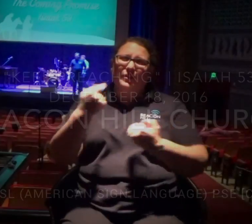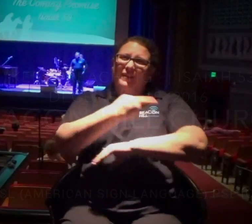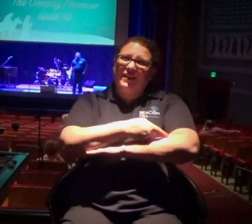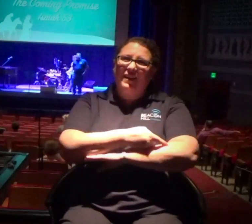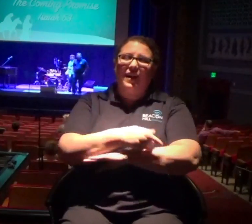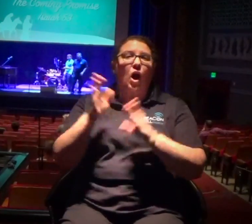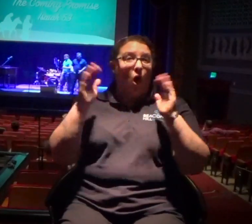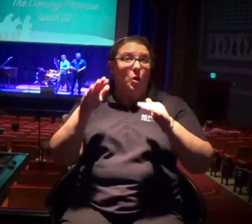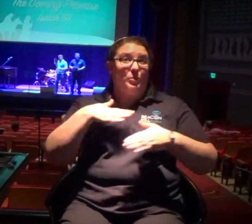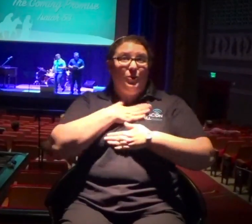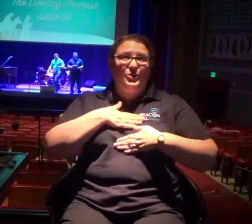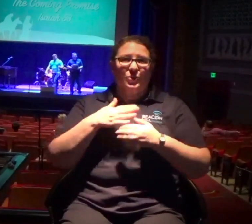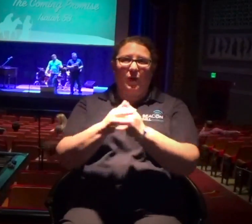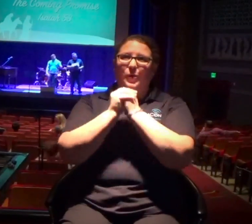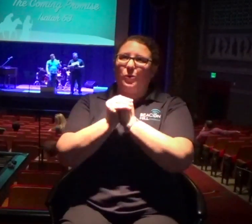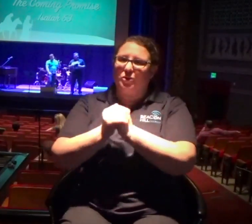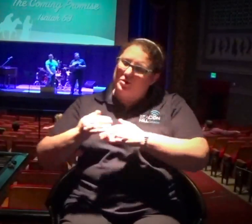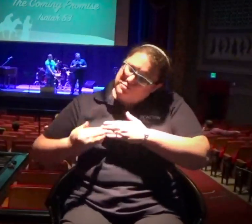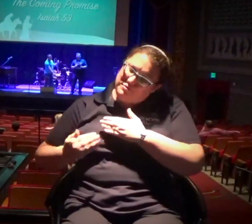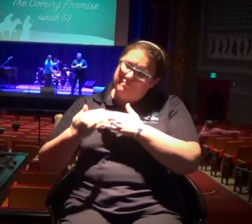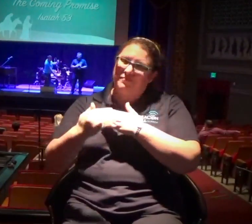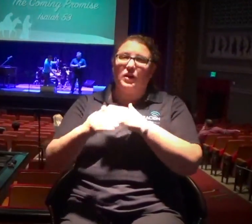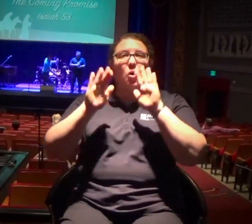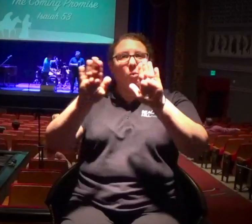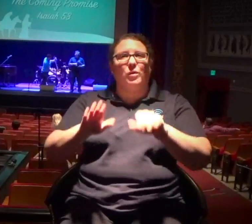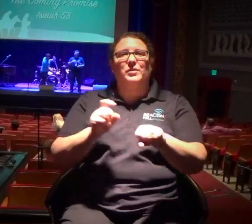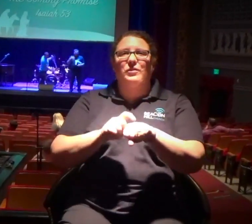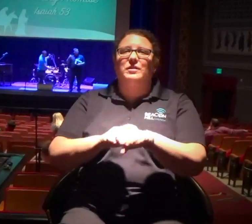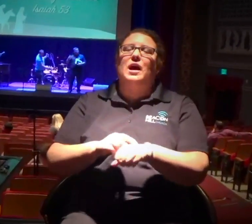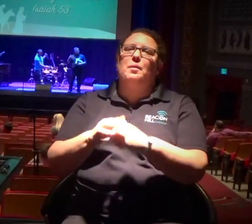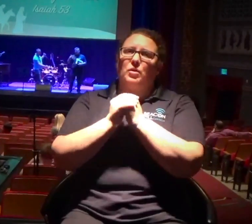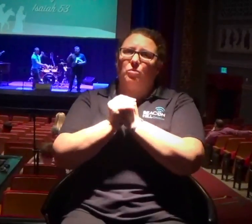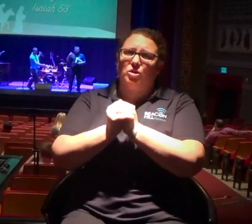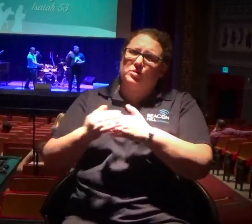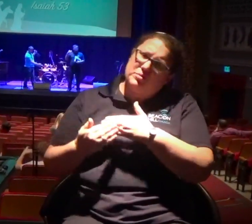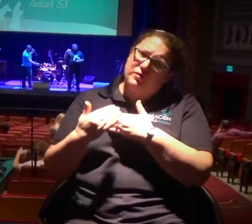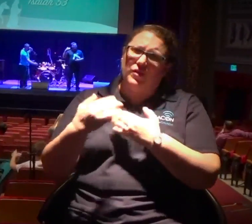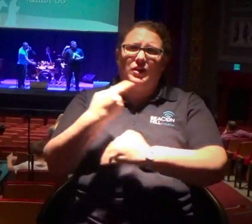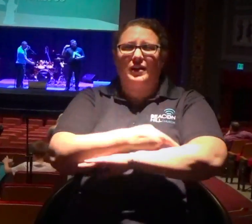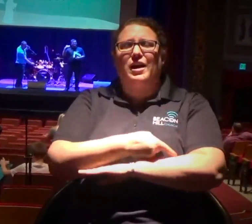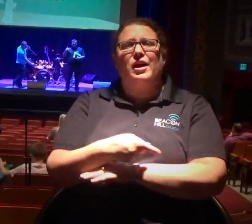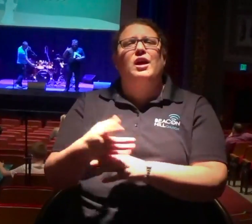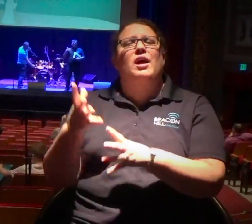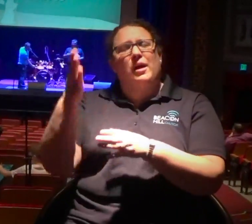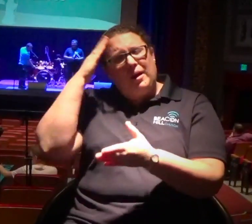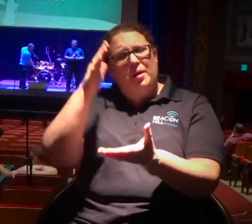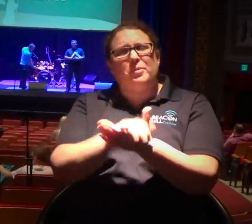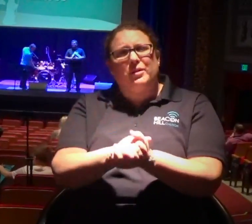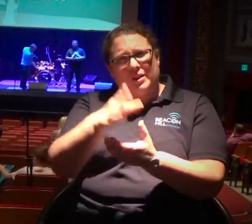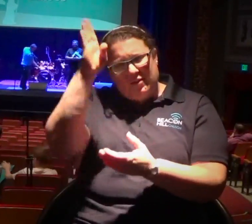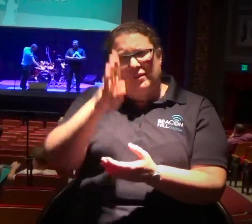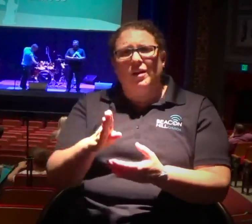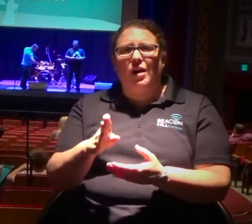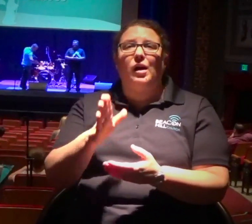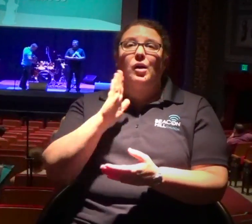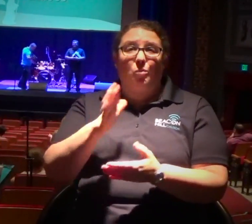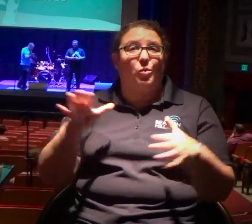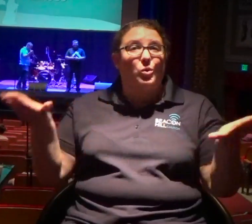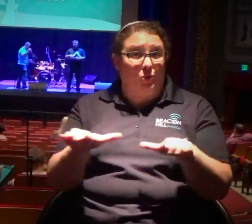hope you're enjoying worship so far. What a wonderful time of worship so far today, and I trust that God's going to do some amazing things here in this